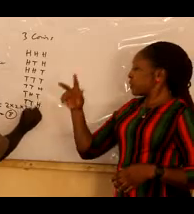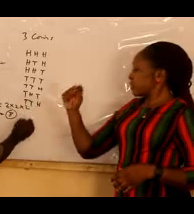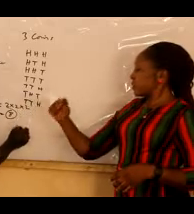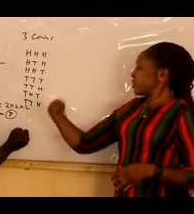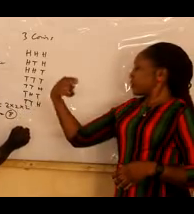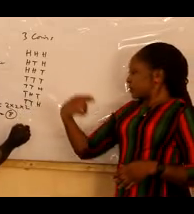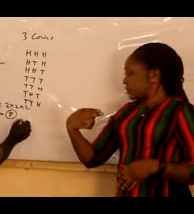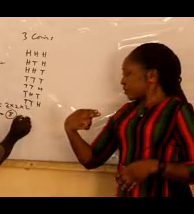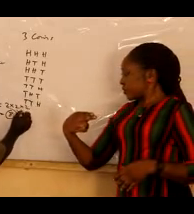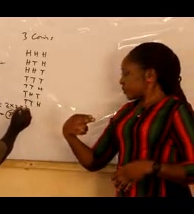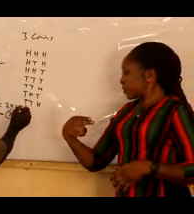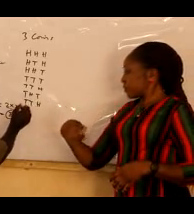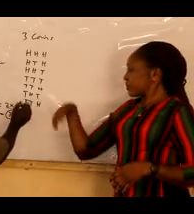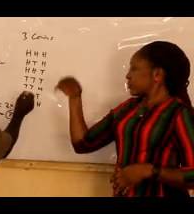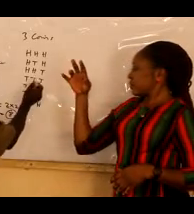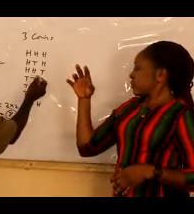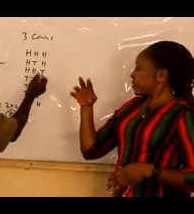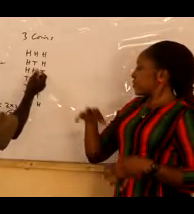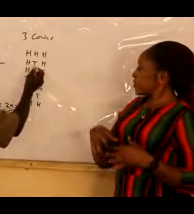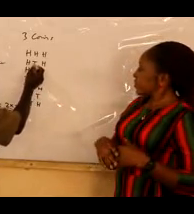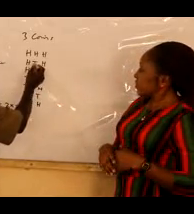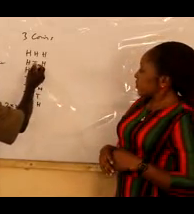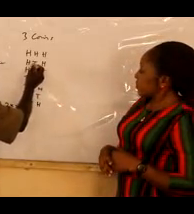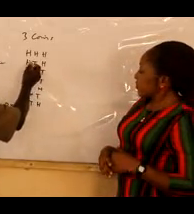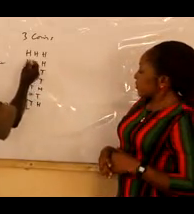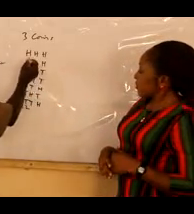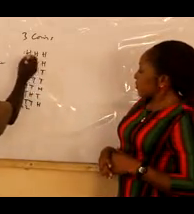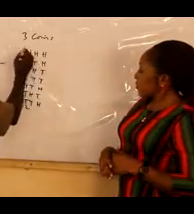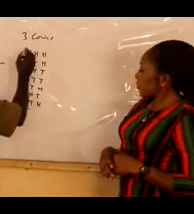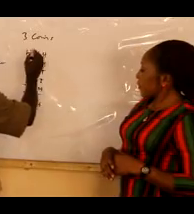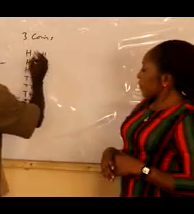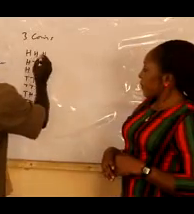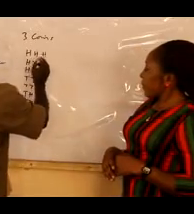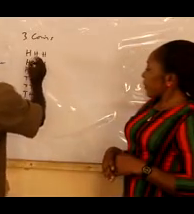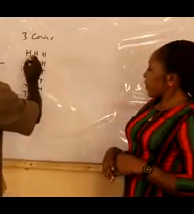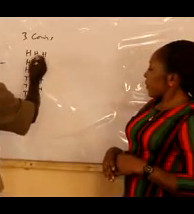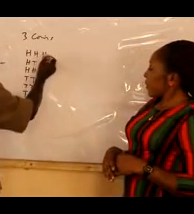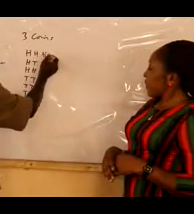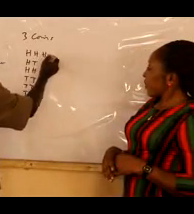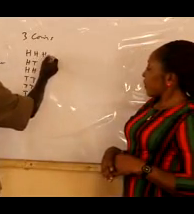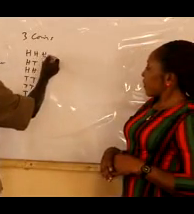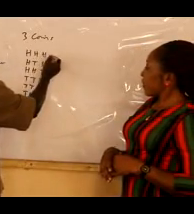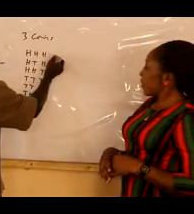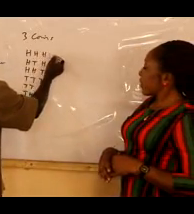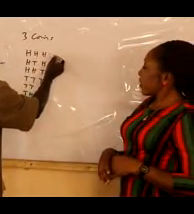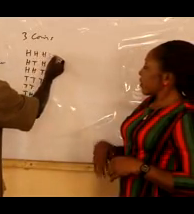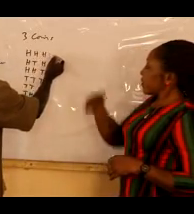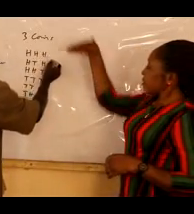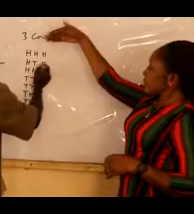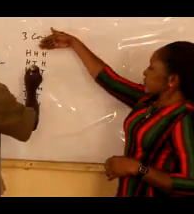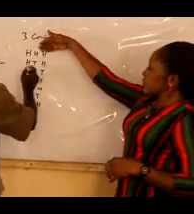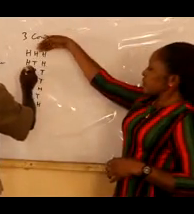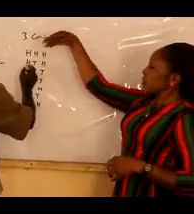head. 7. And you have what? Let's take it coolly now. Have the head,